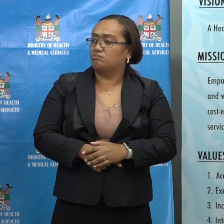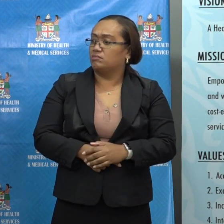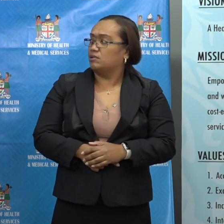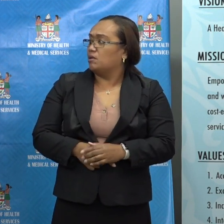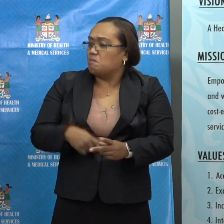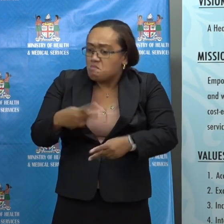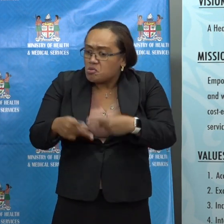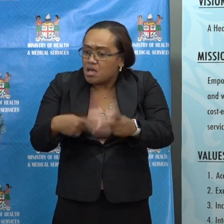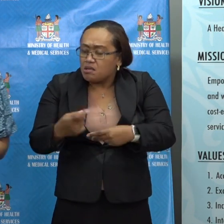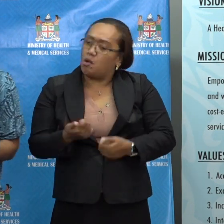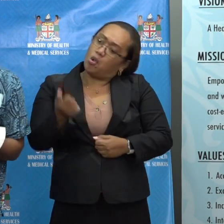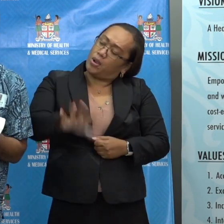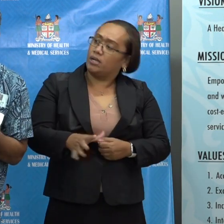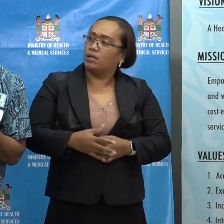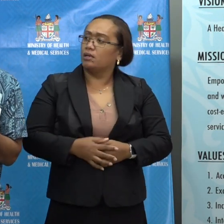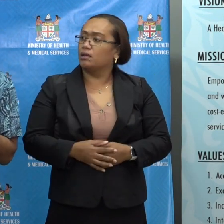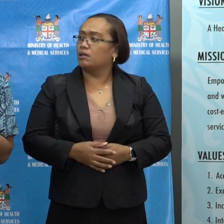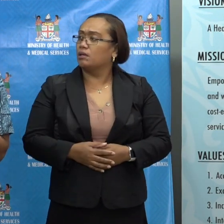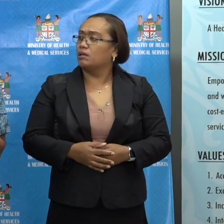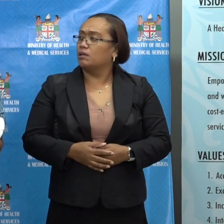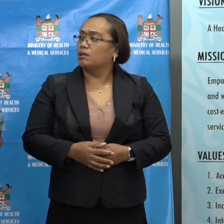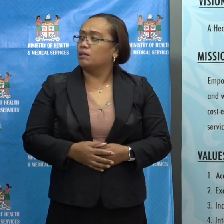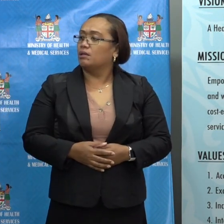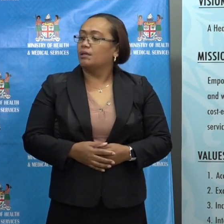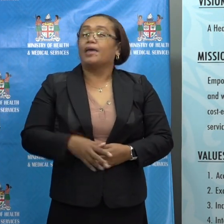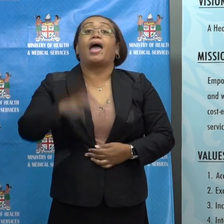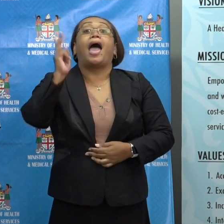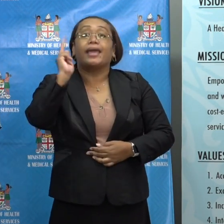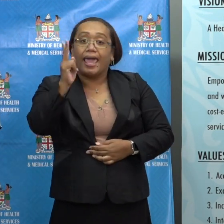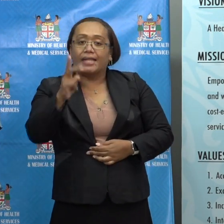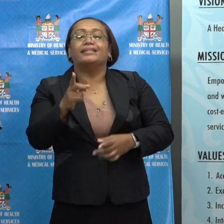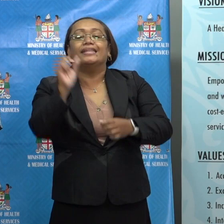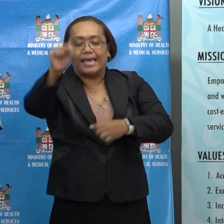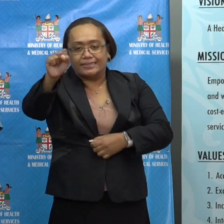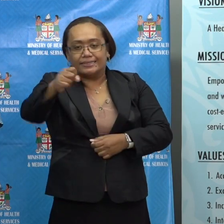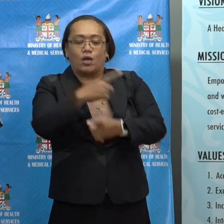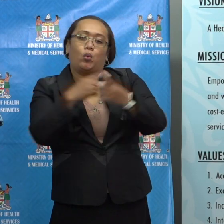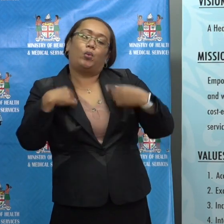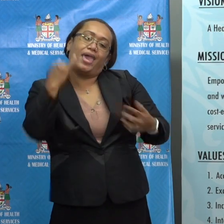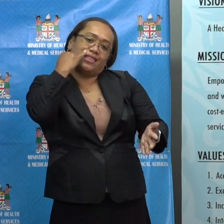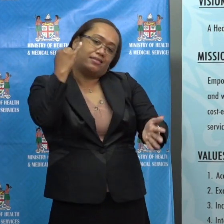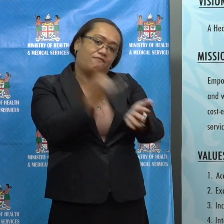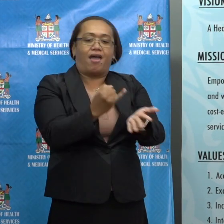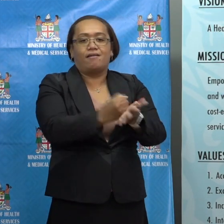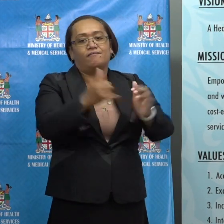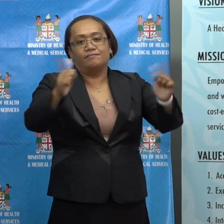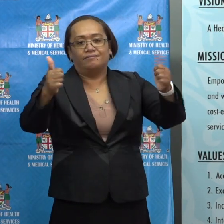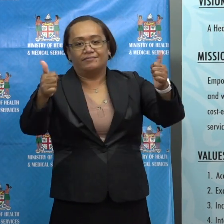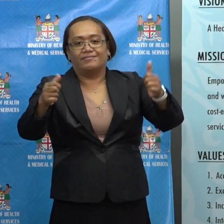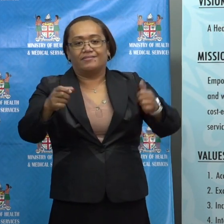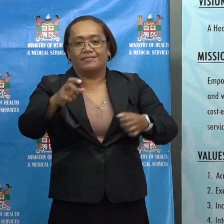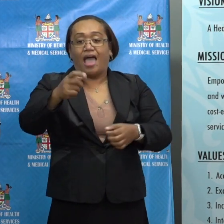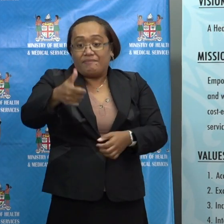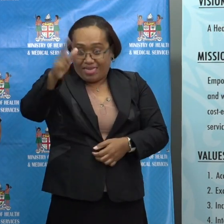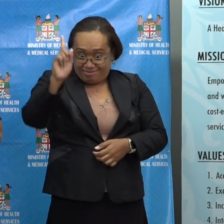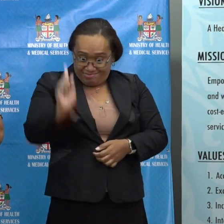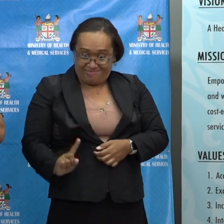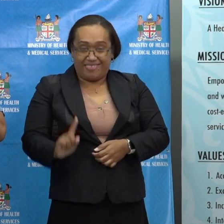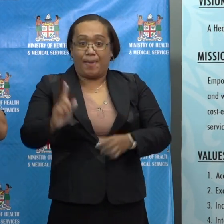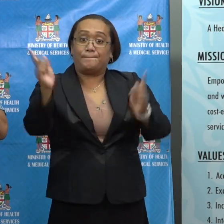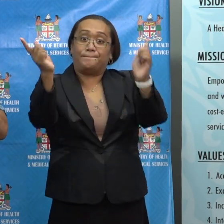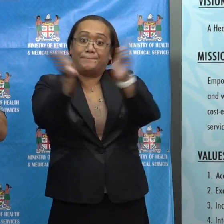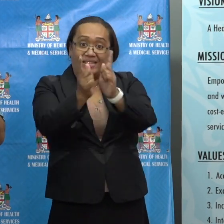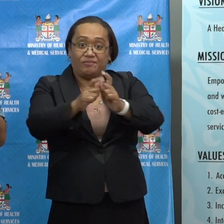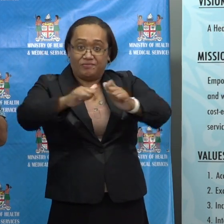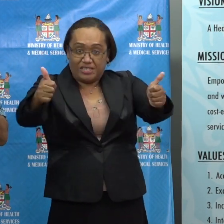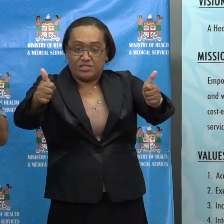the process of trying to get this? Again, we have identified it, and after we finish this meeting, we will move through